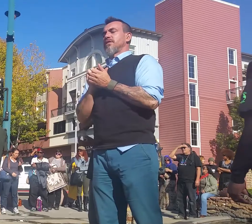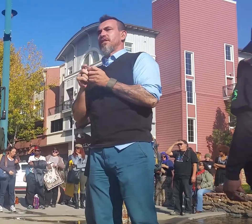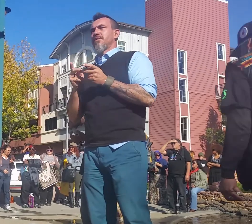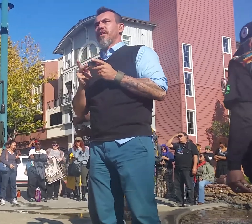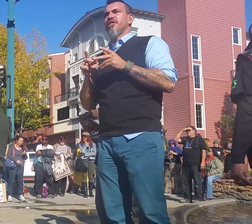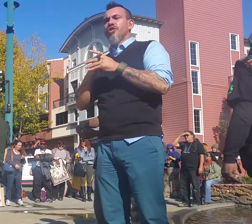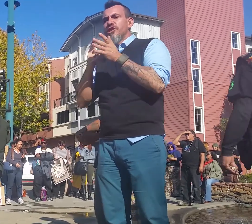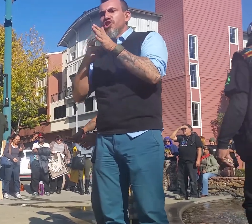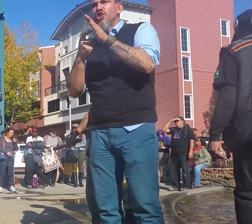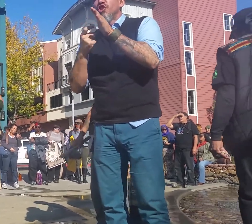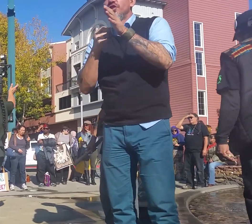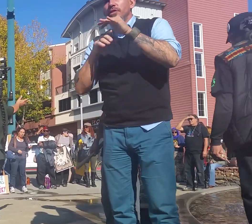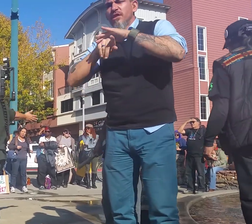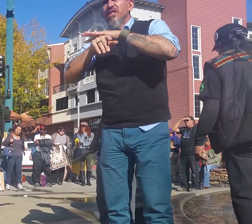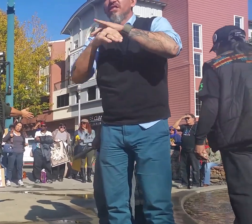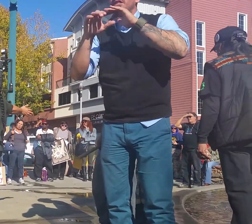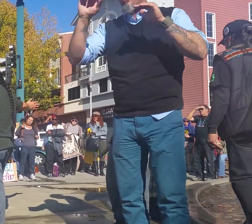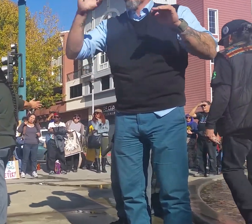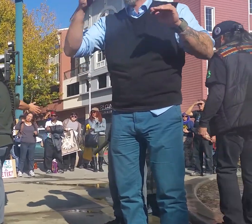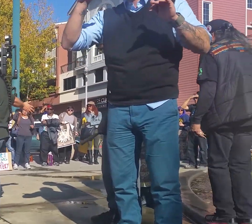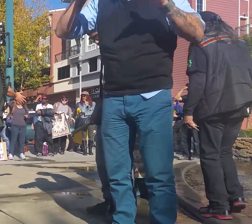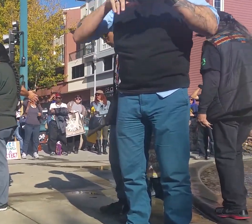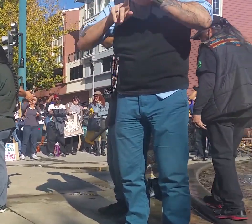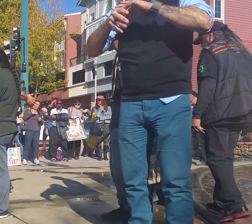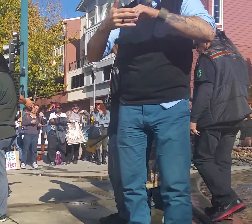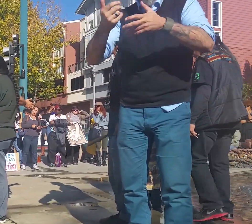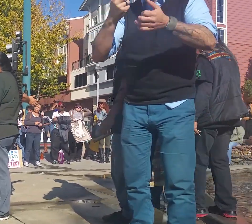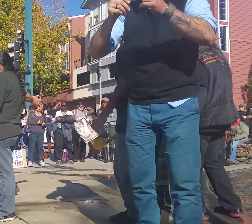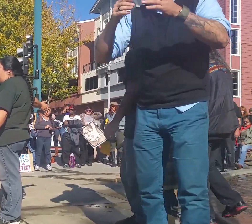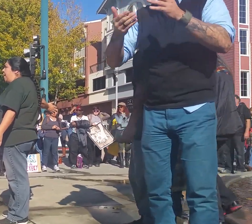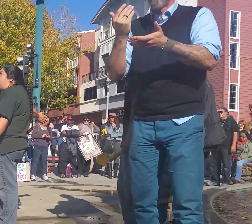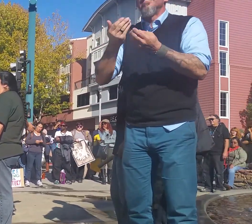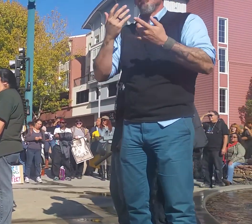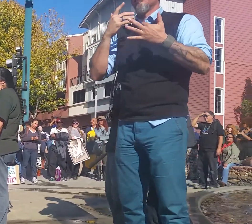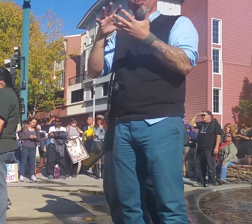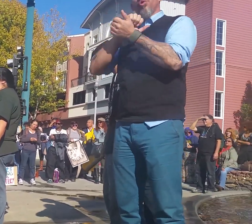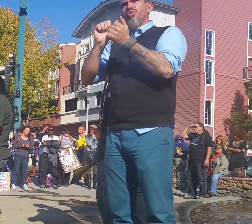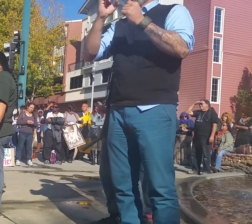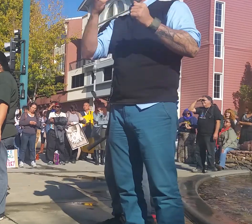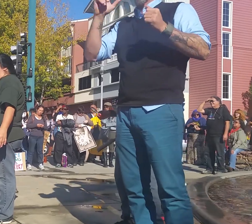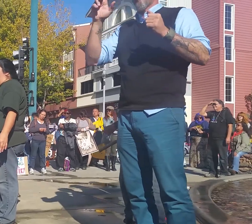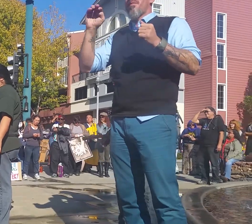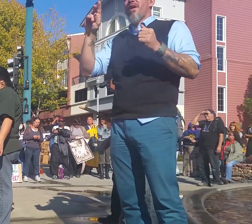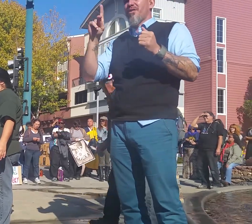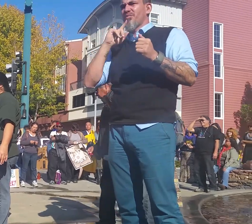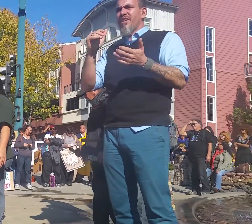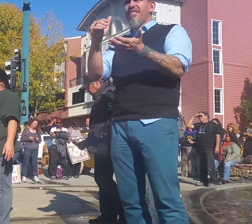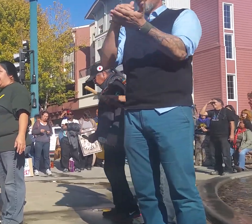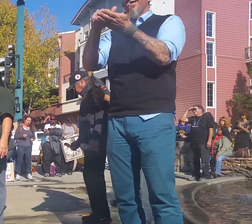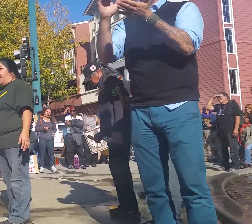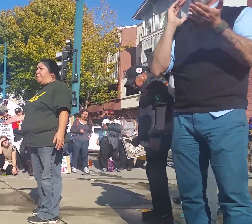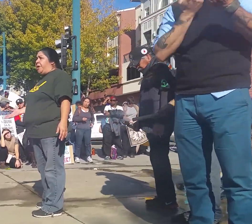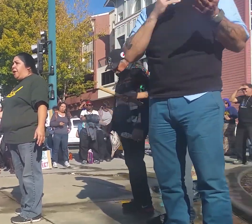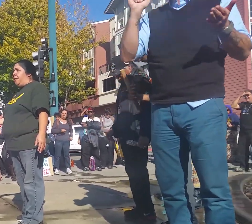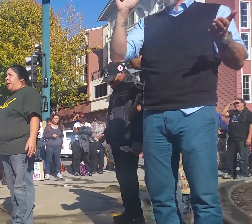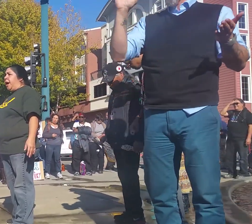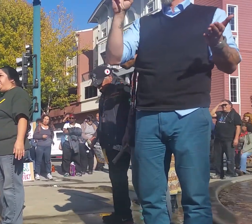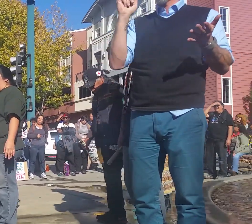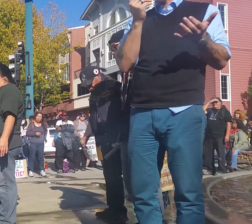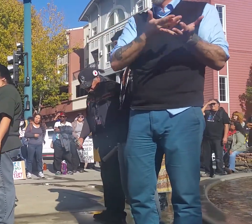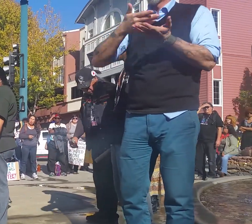archaeology department by destroying the shell mound. Right? So thousands of our ancestors were taken out of